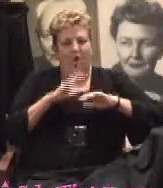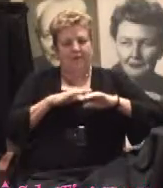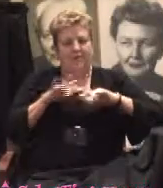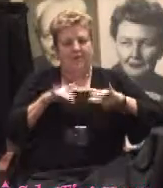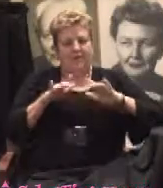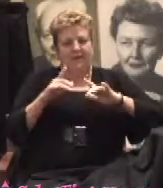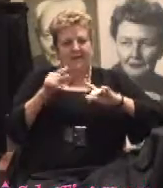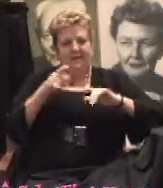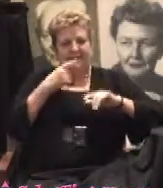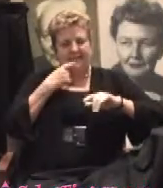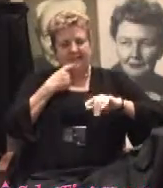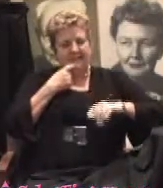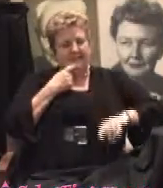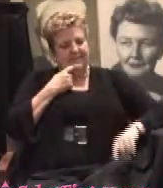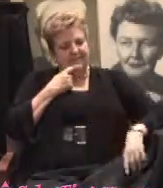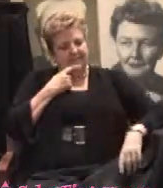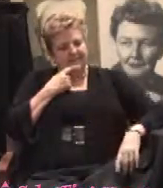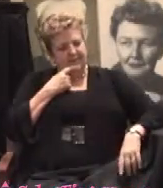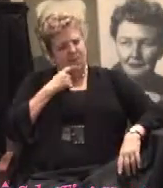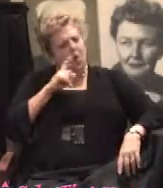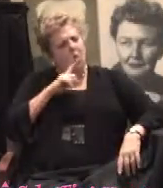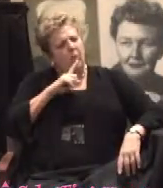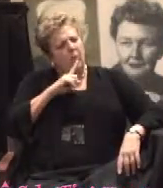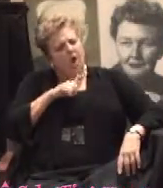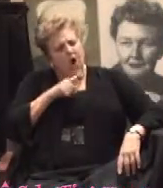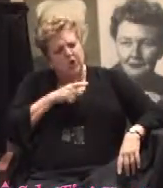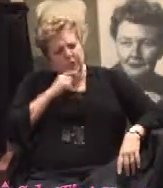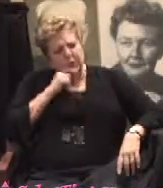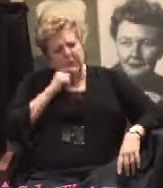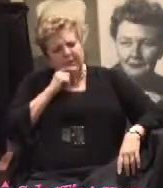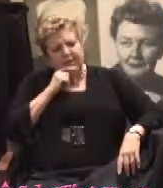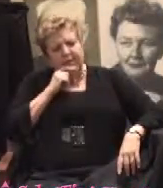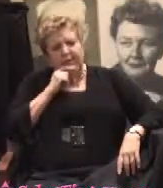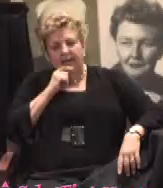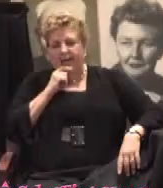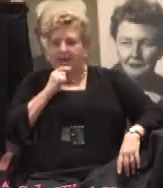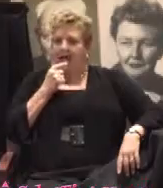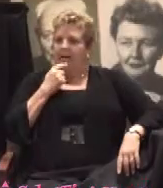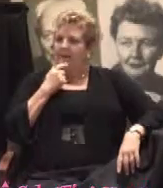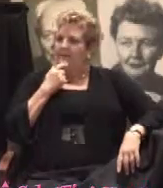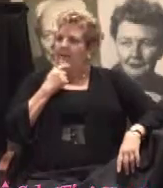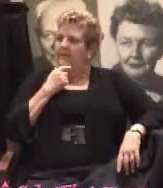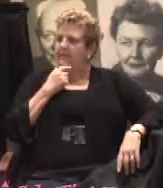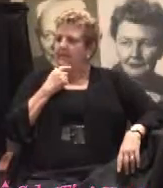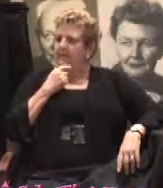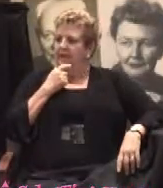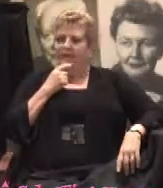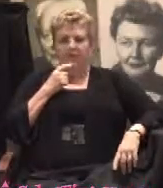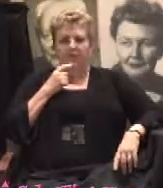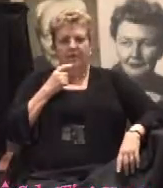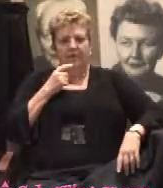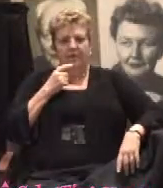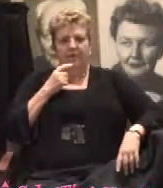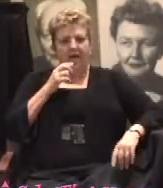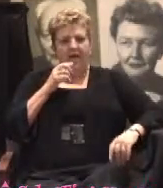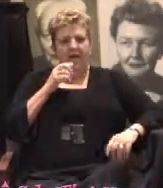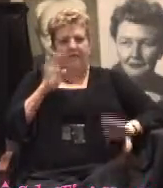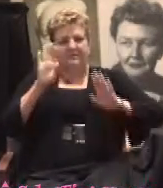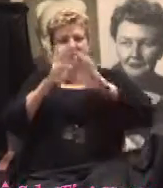goes, "Where are you?" And I said, his phone booths were made of glass, and I could see this sign. I said, "Well, I'm